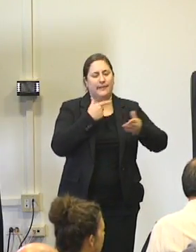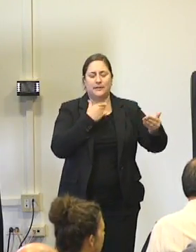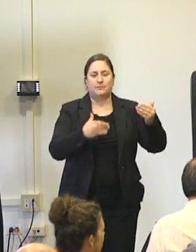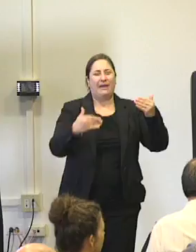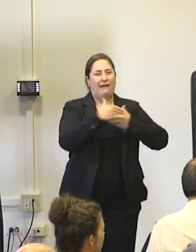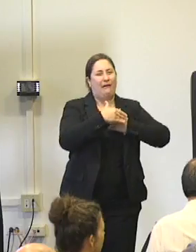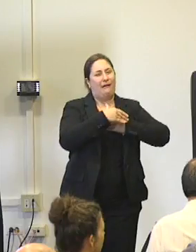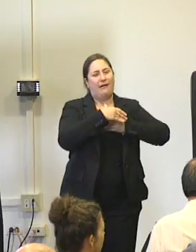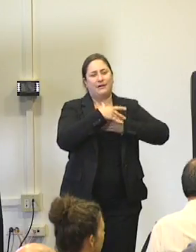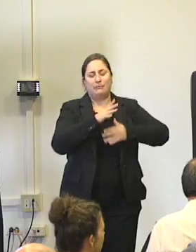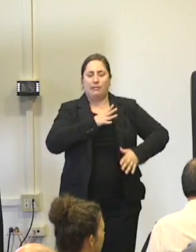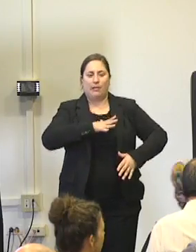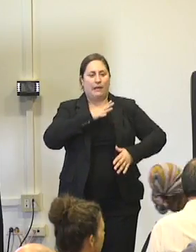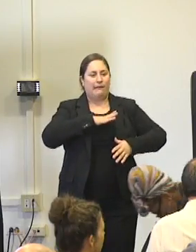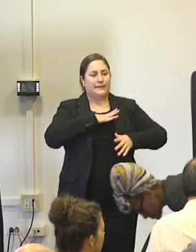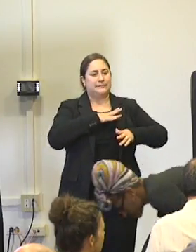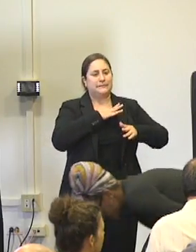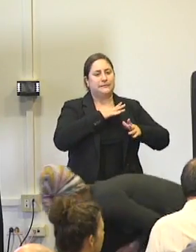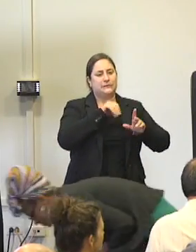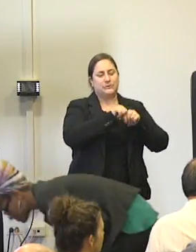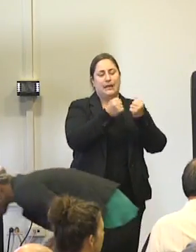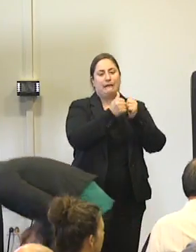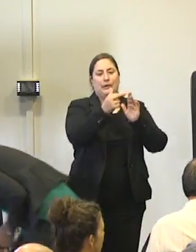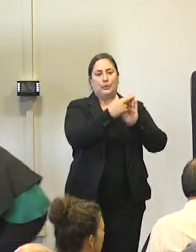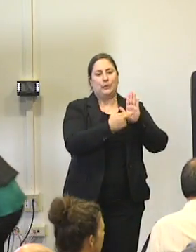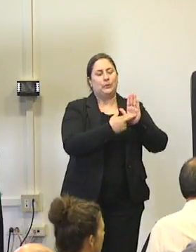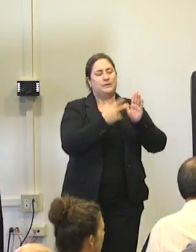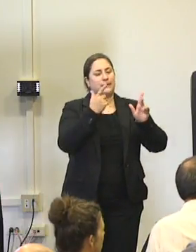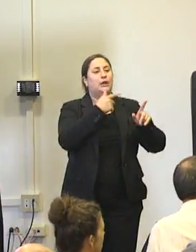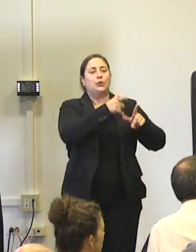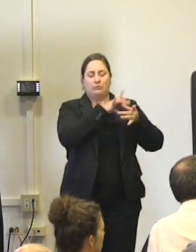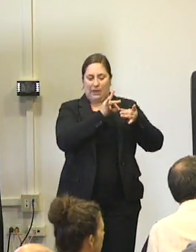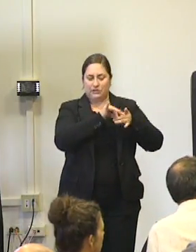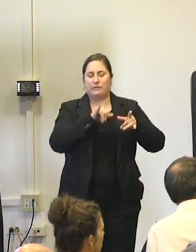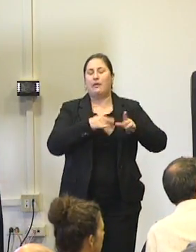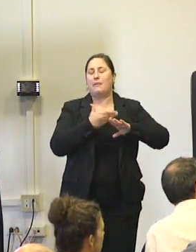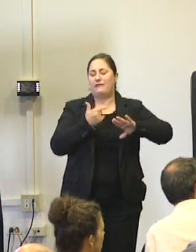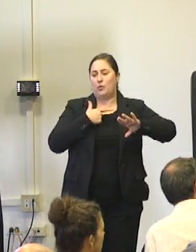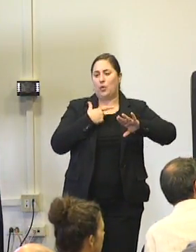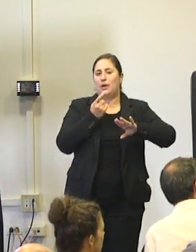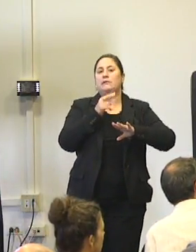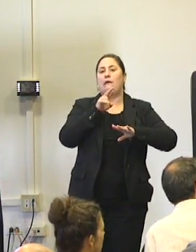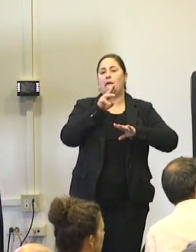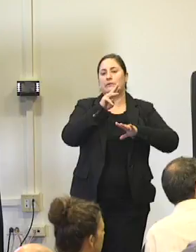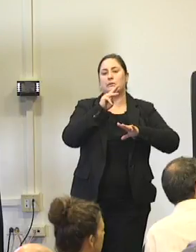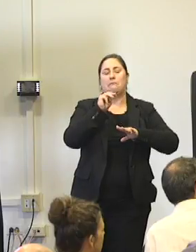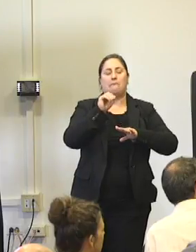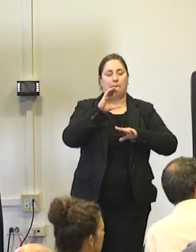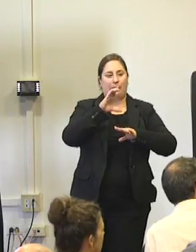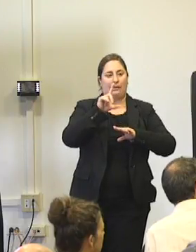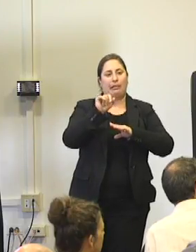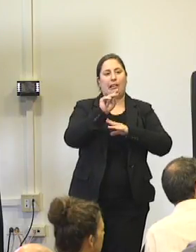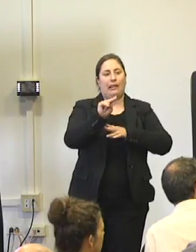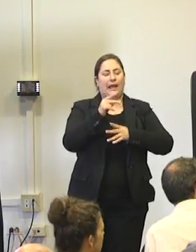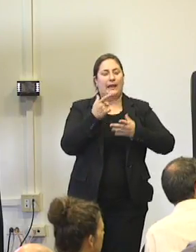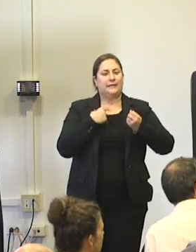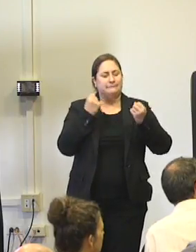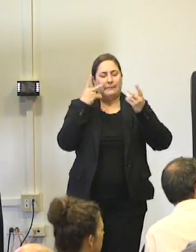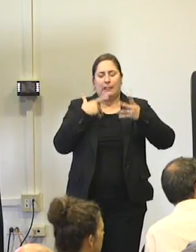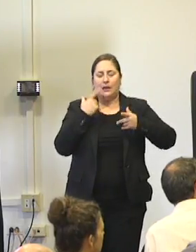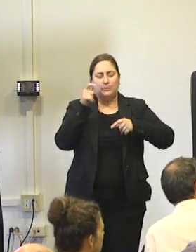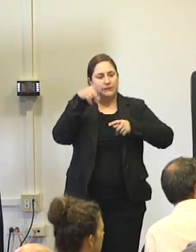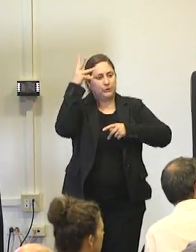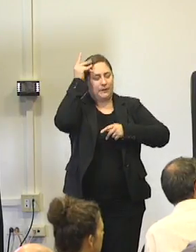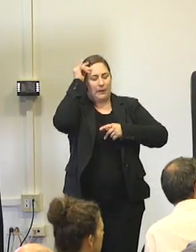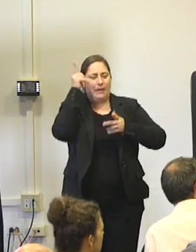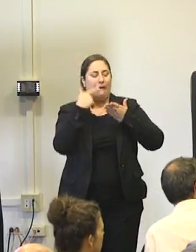pretense of civil discourse. Right? And you talked about that earlier. And Dr. McLean gives us much to chew on and debate, and that debate